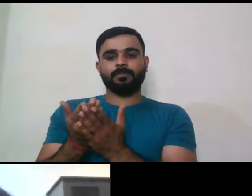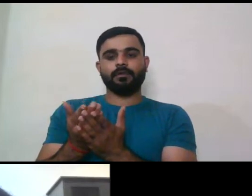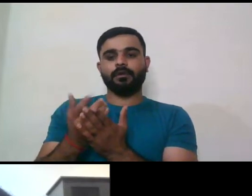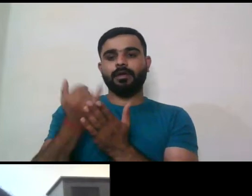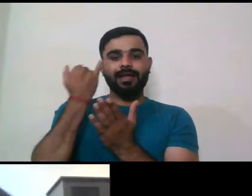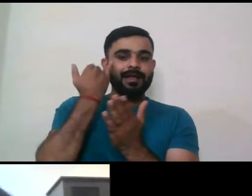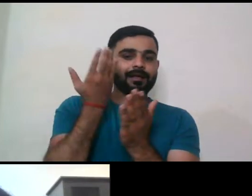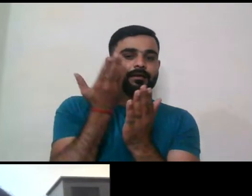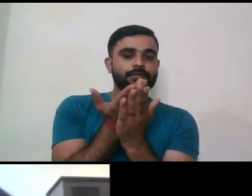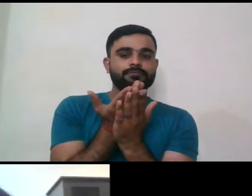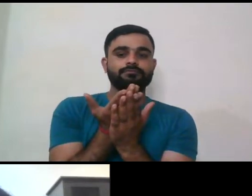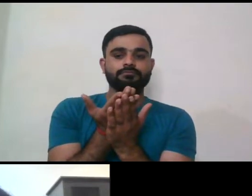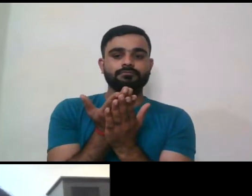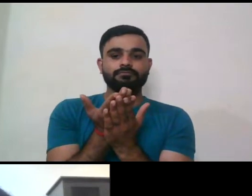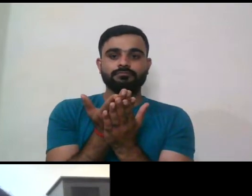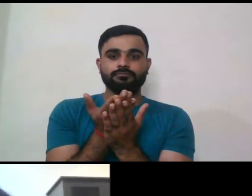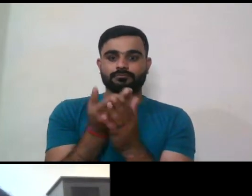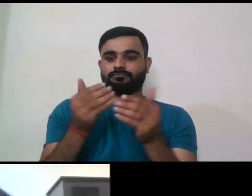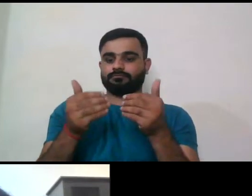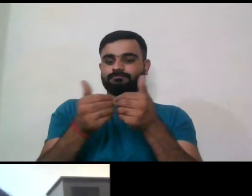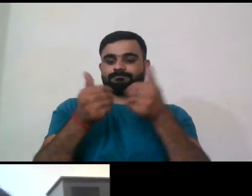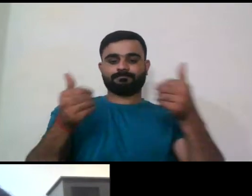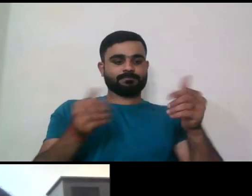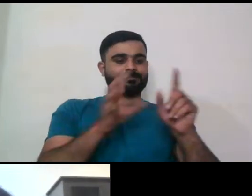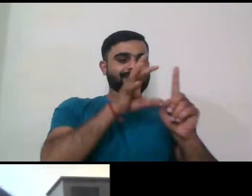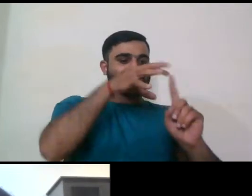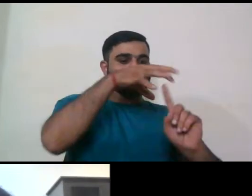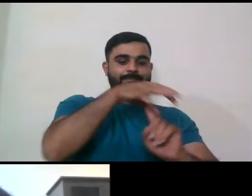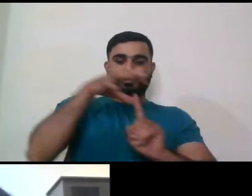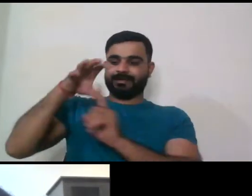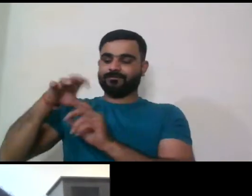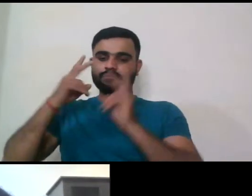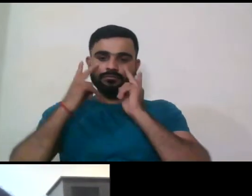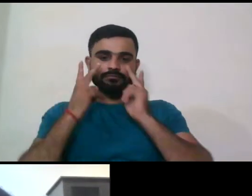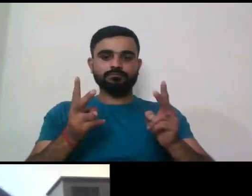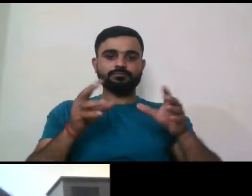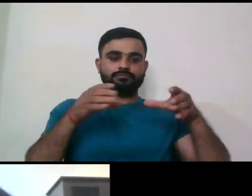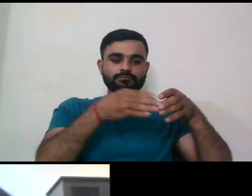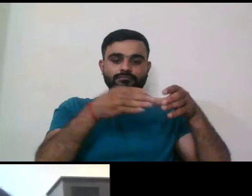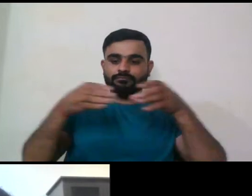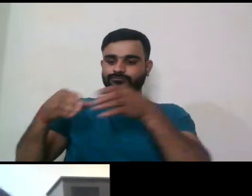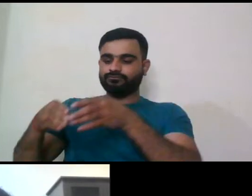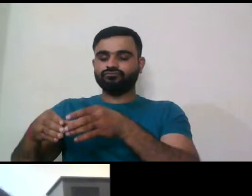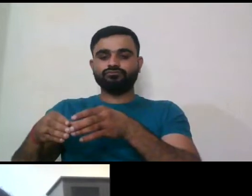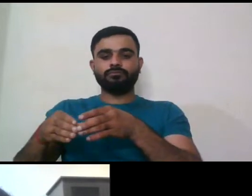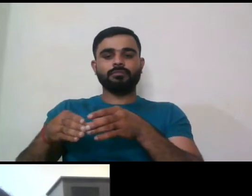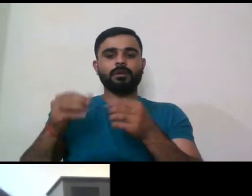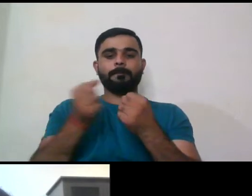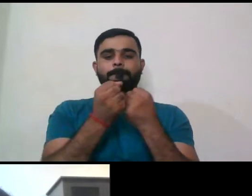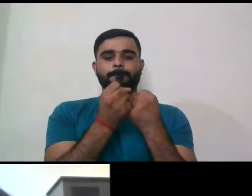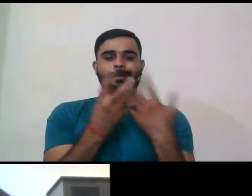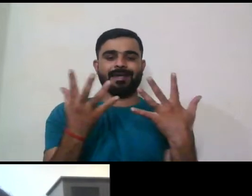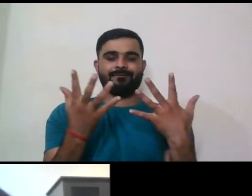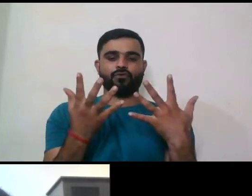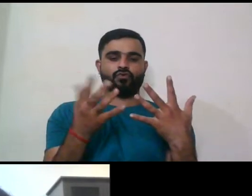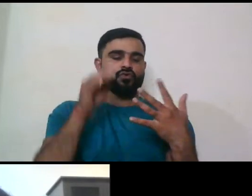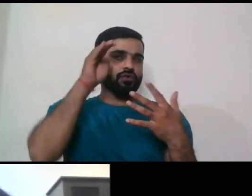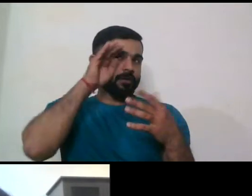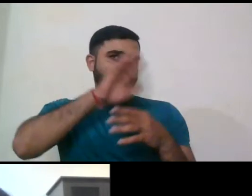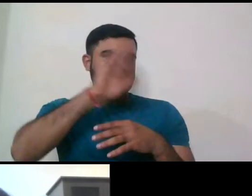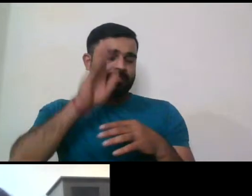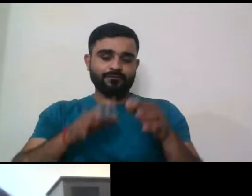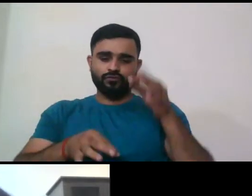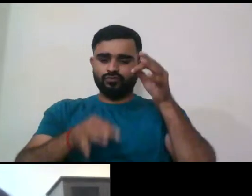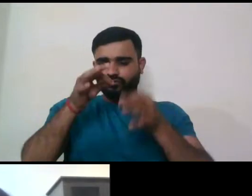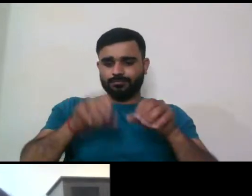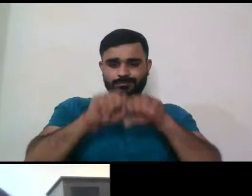idea that you have distinct divisions of this sort is not something that's very unheard of even within our